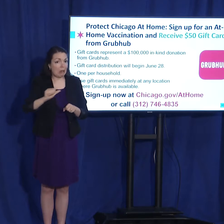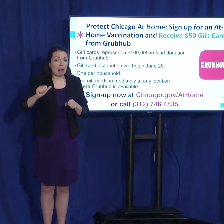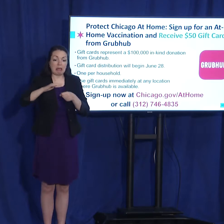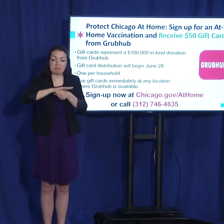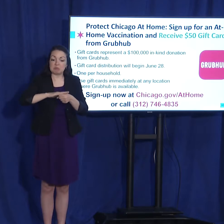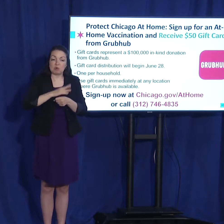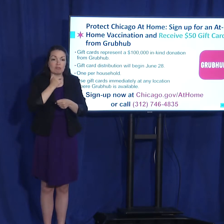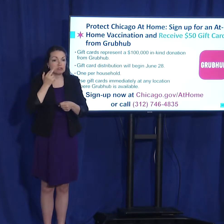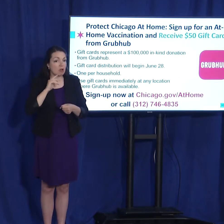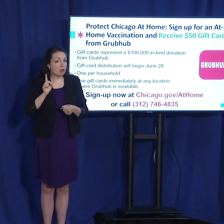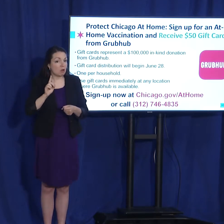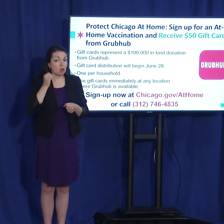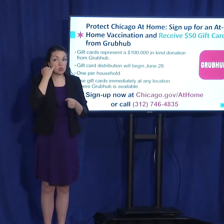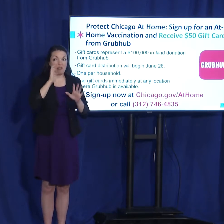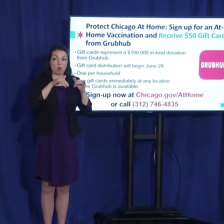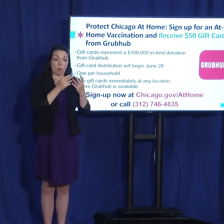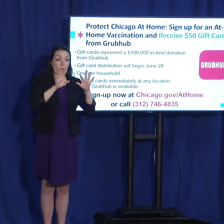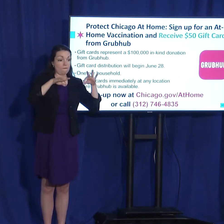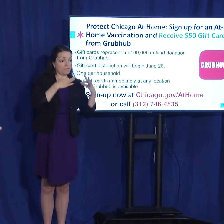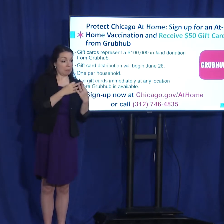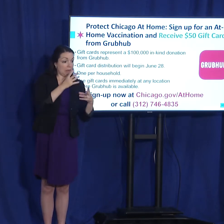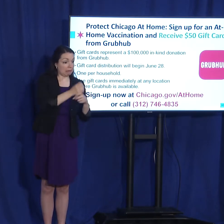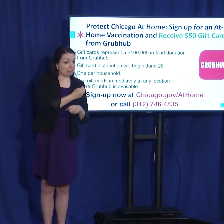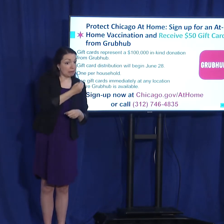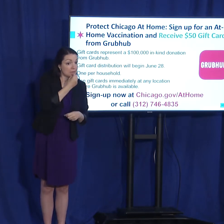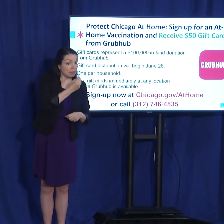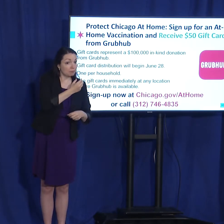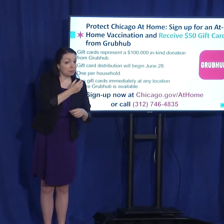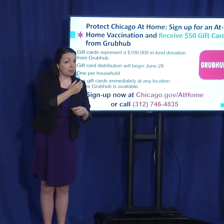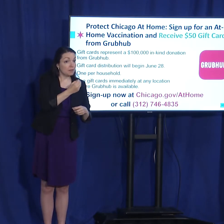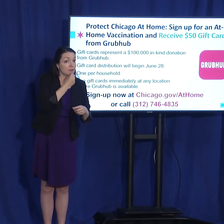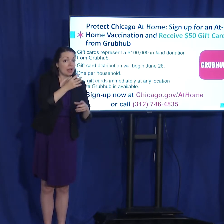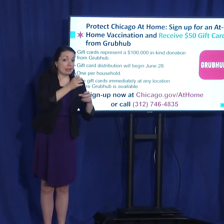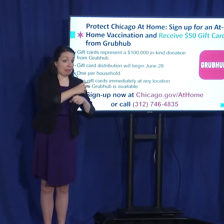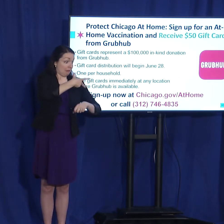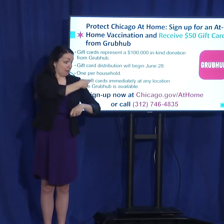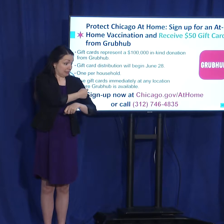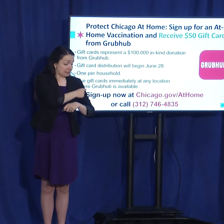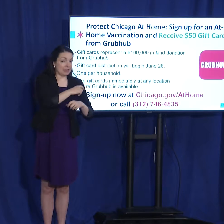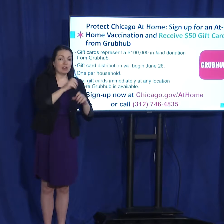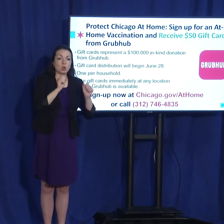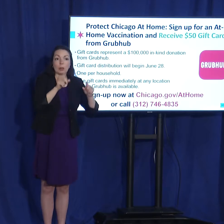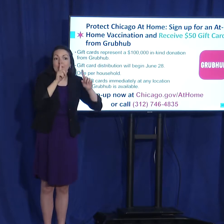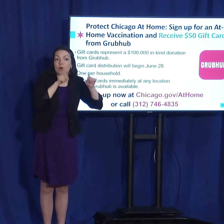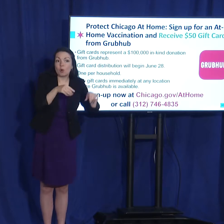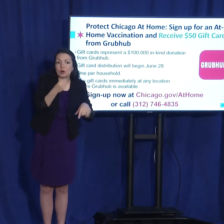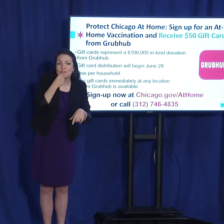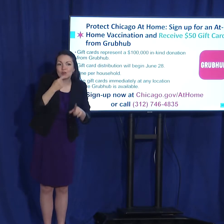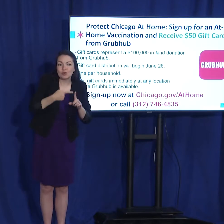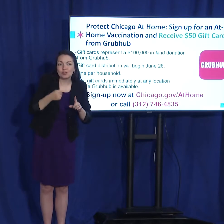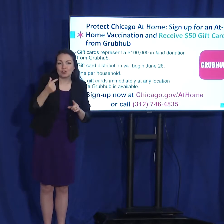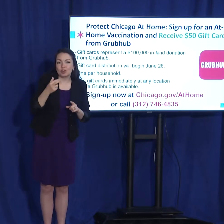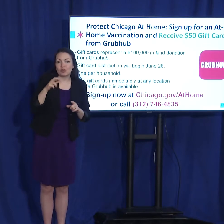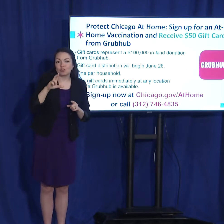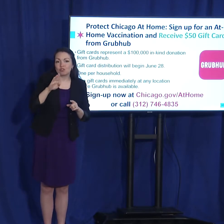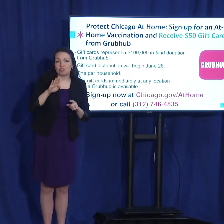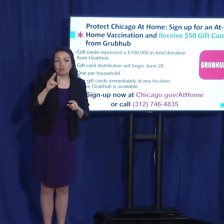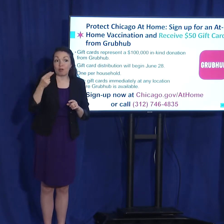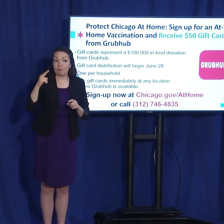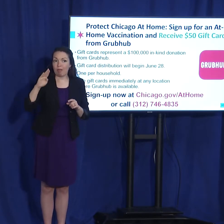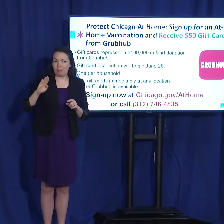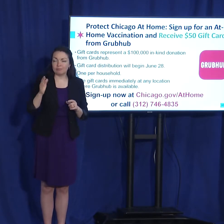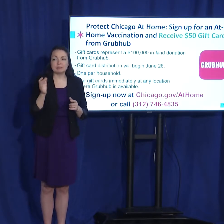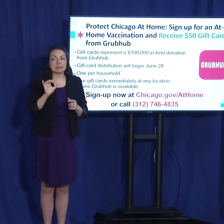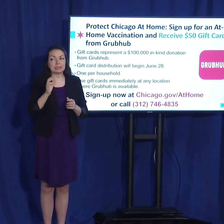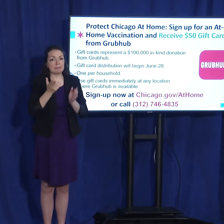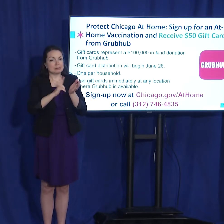if you make it a family event to get the vaccine, you can also order in food and have dinner as a result. You use the same process for signing up.